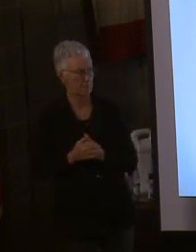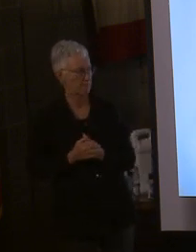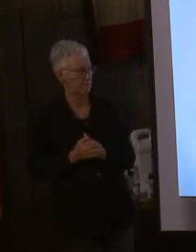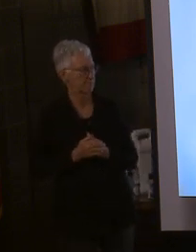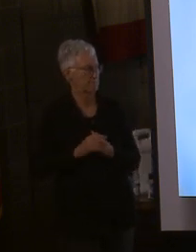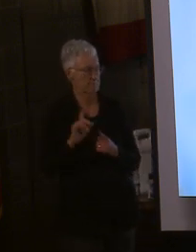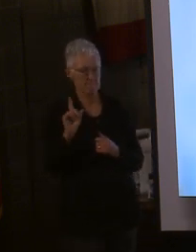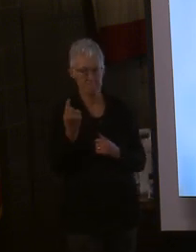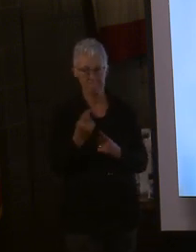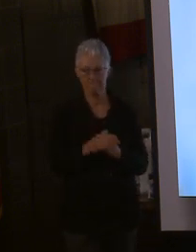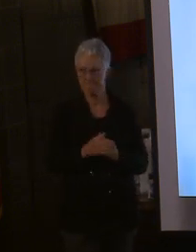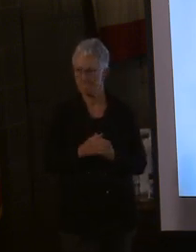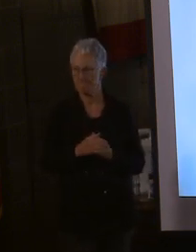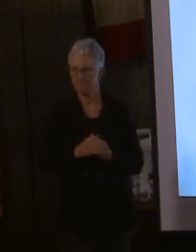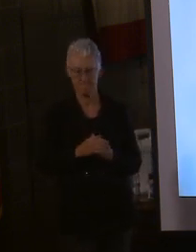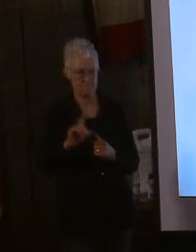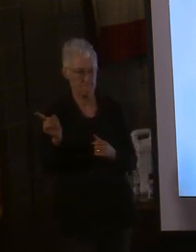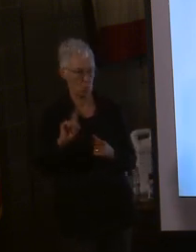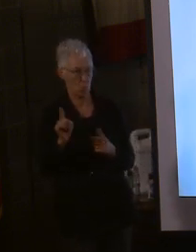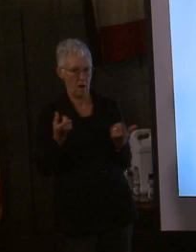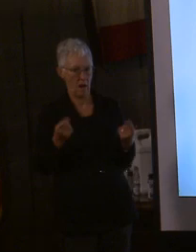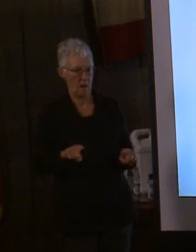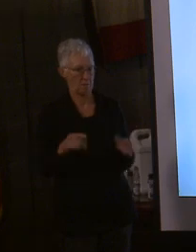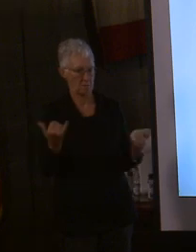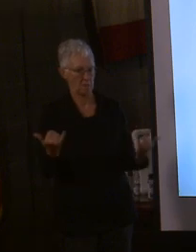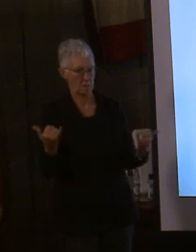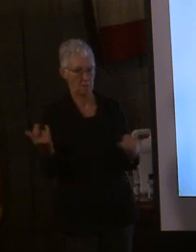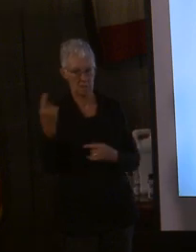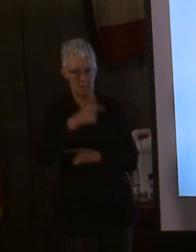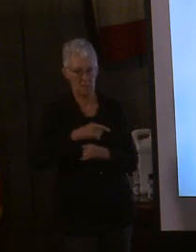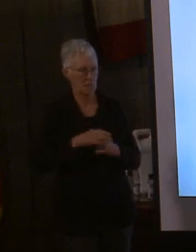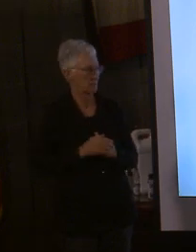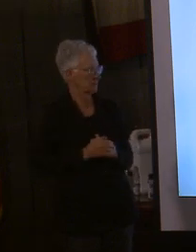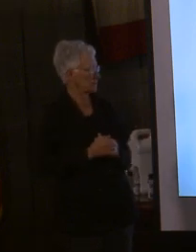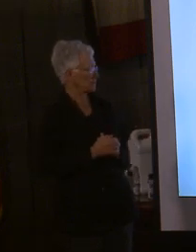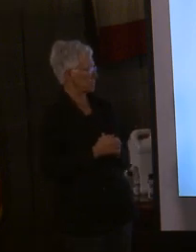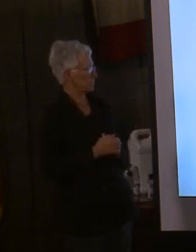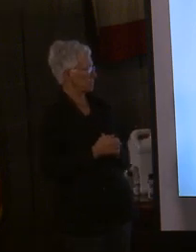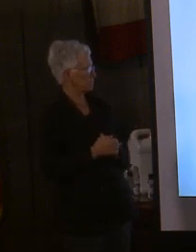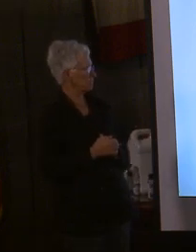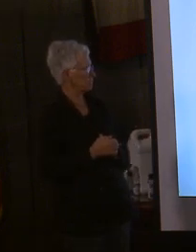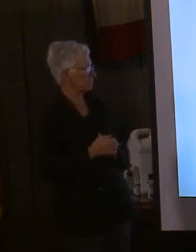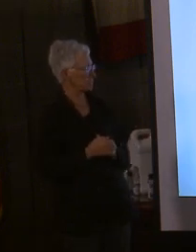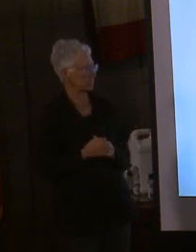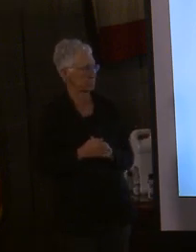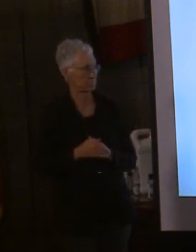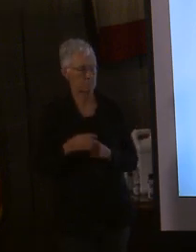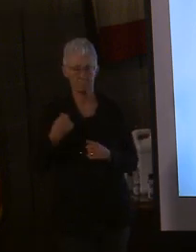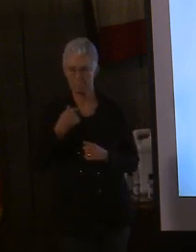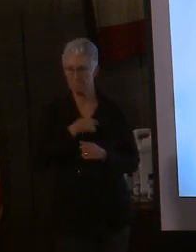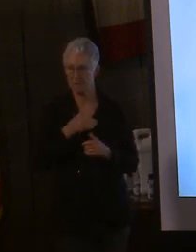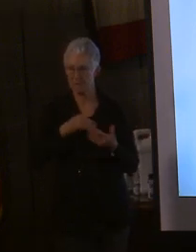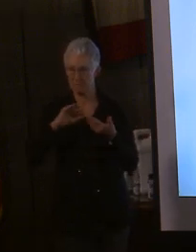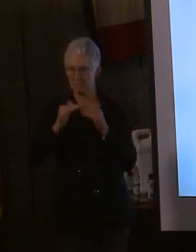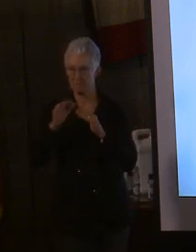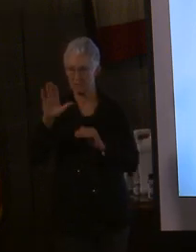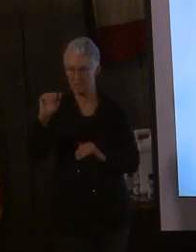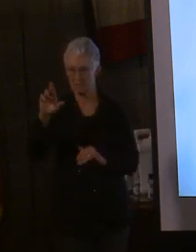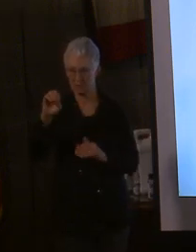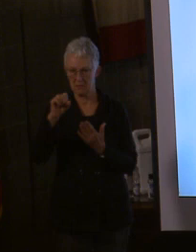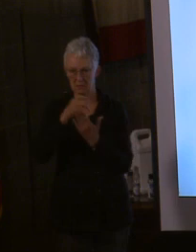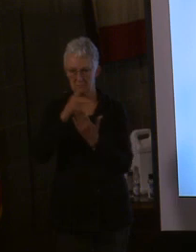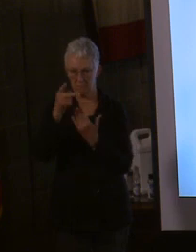first of all, let's just cover where we were today, where we've been in the past. So you may recall that we had our Community CARES program that